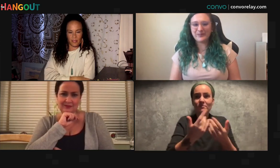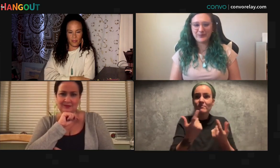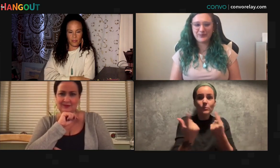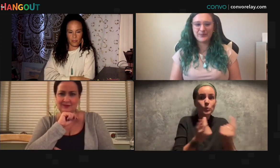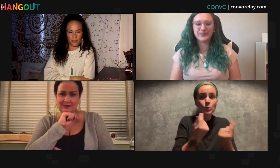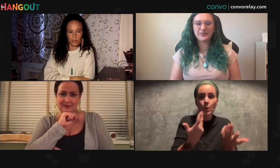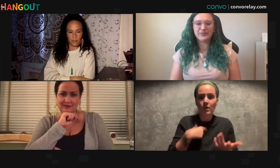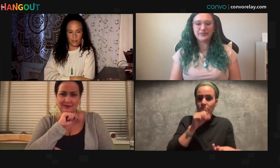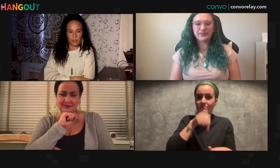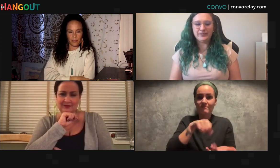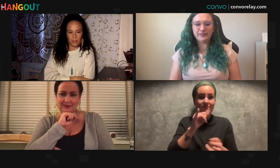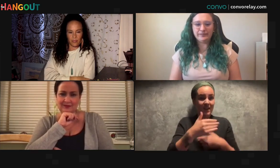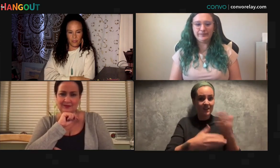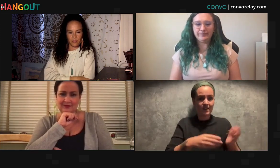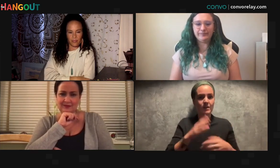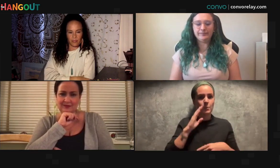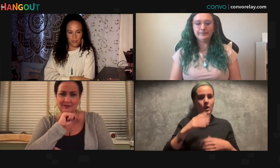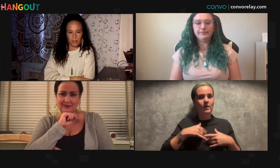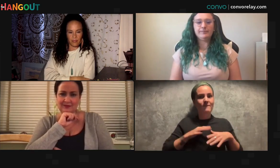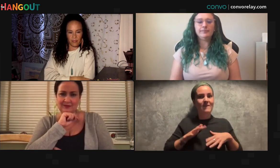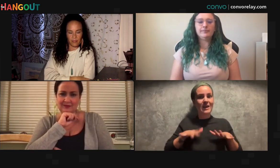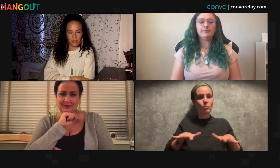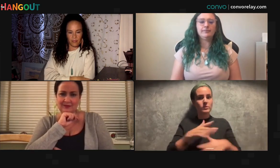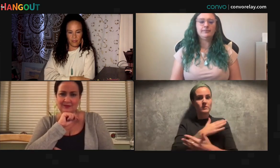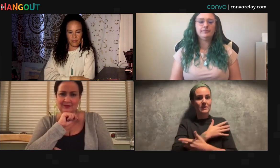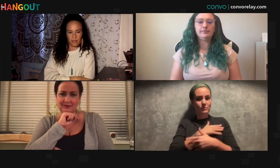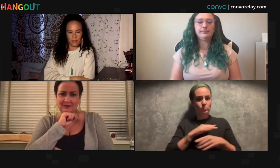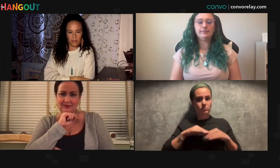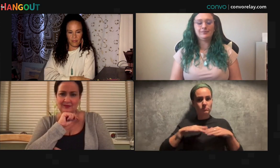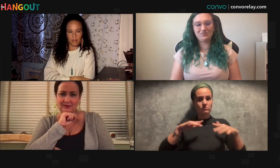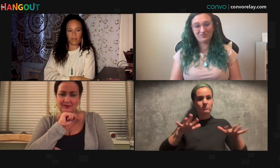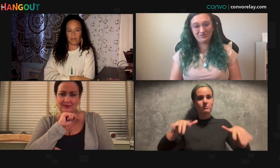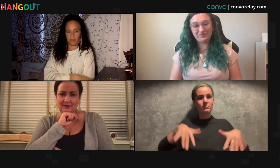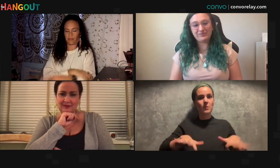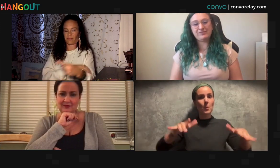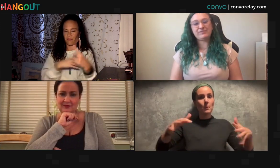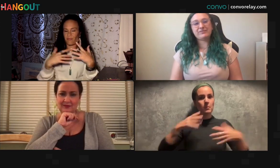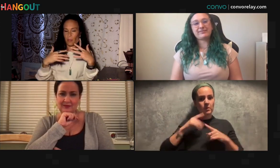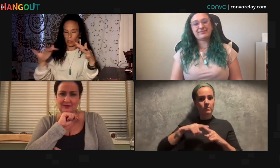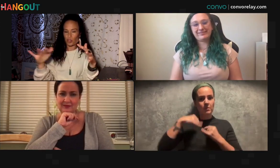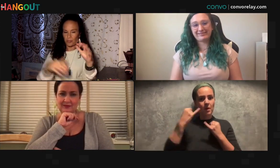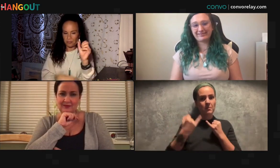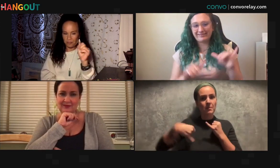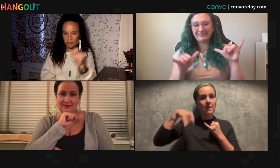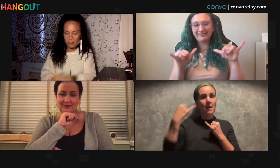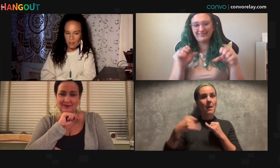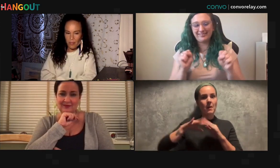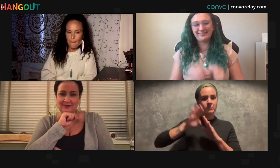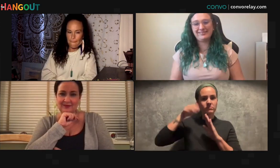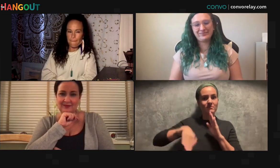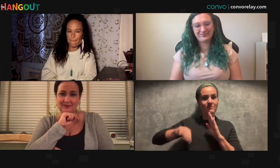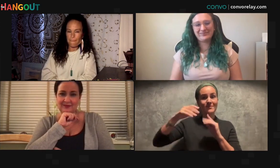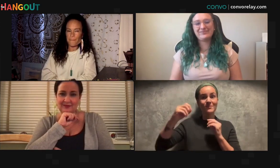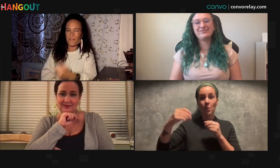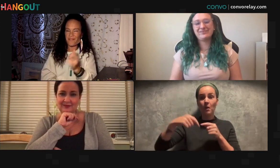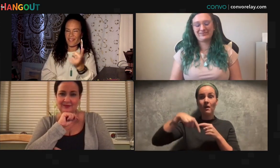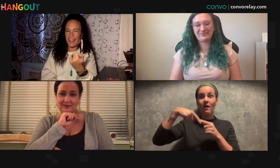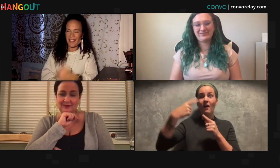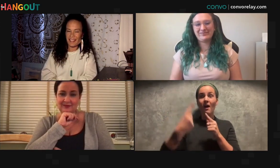core, that heart in the center, that passion, that energy will always vibrate out into everything I do. And I